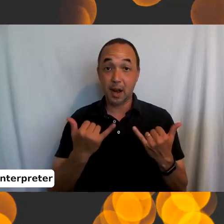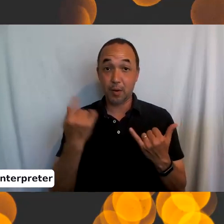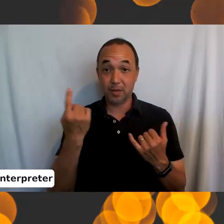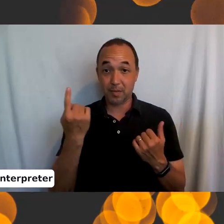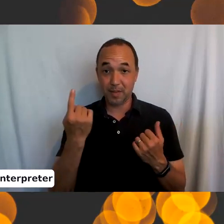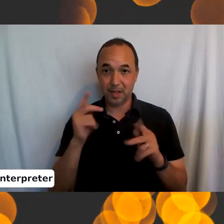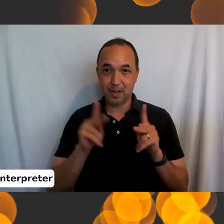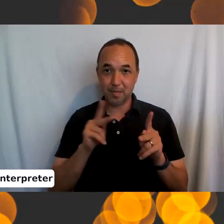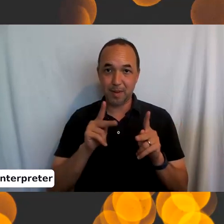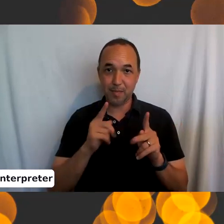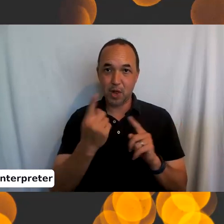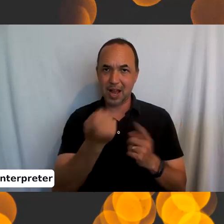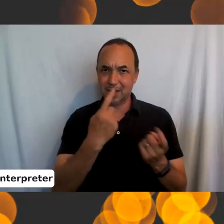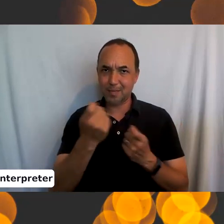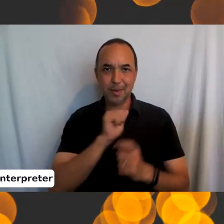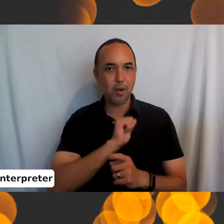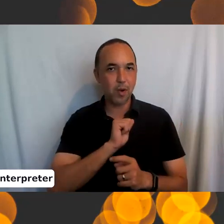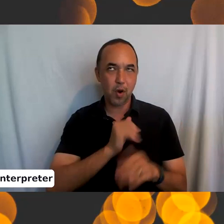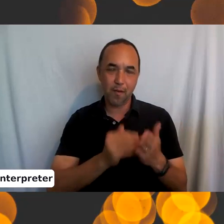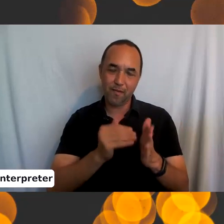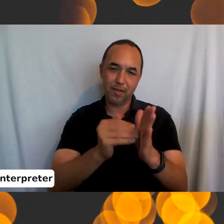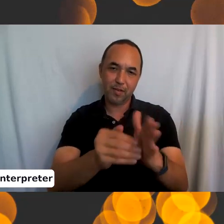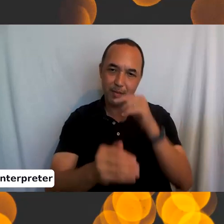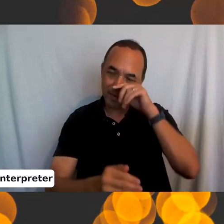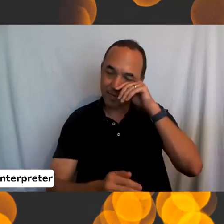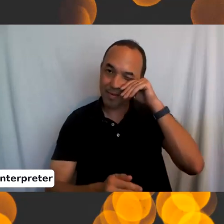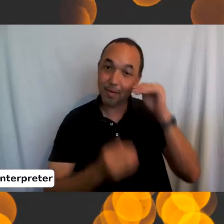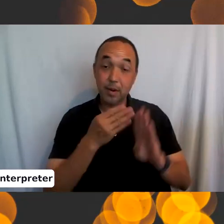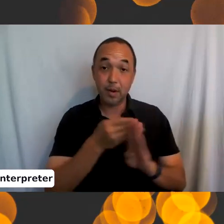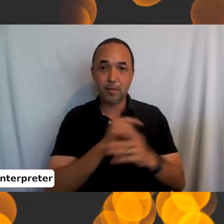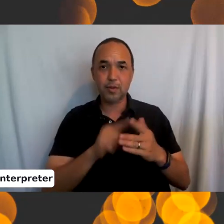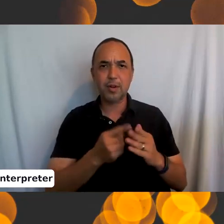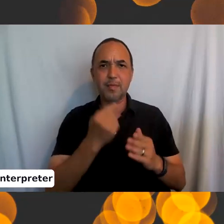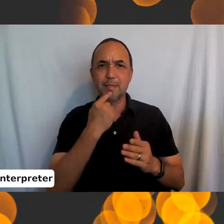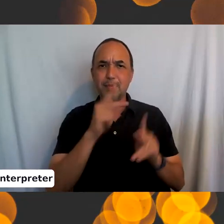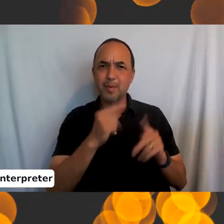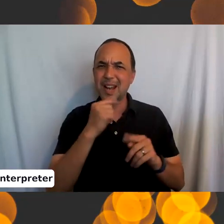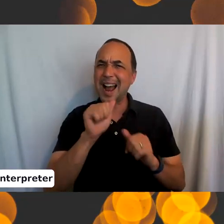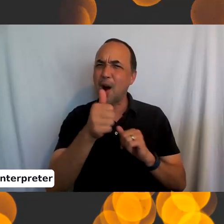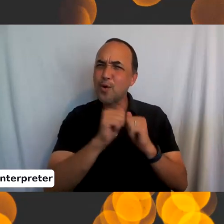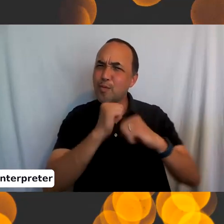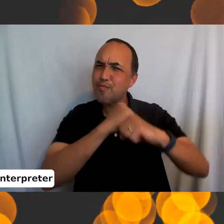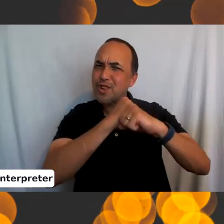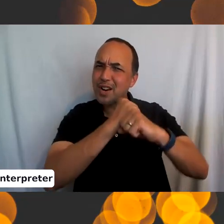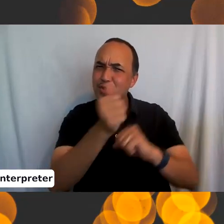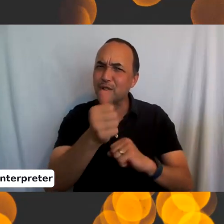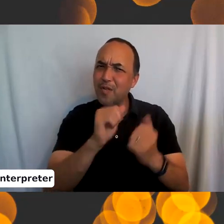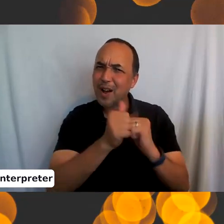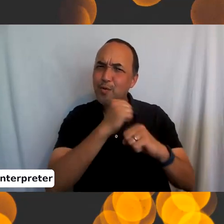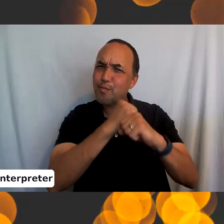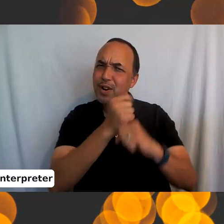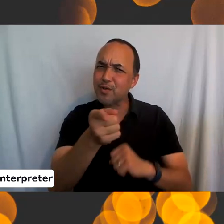Before investigating, people often ask me, how do you protect yourself? People always ask, how do you protect